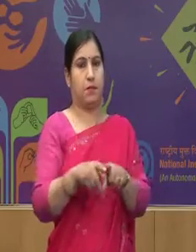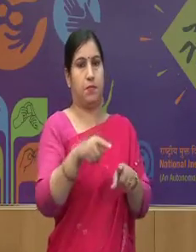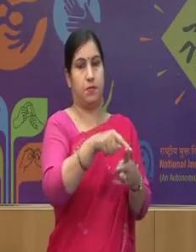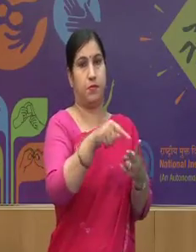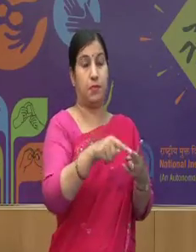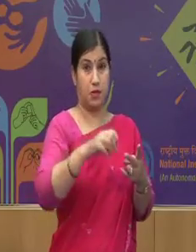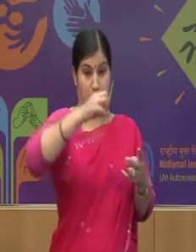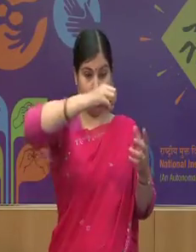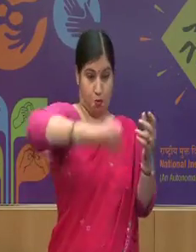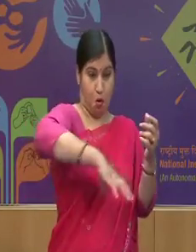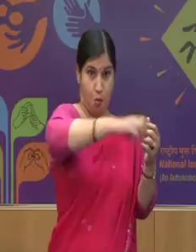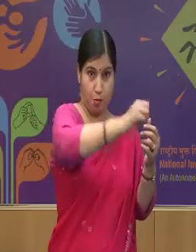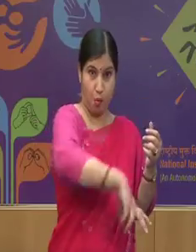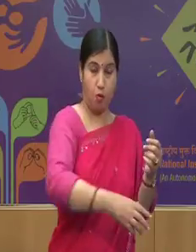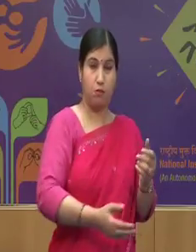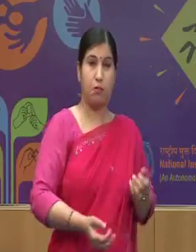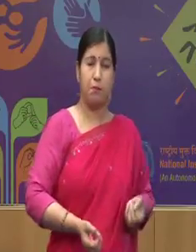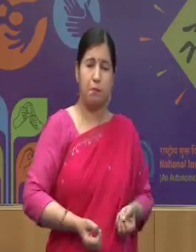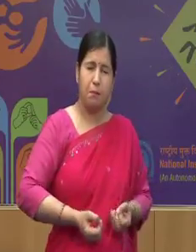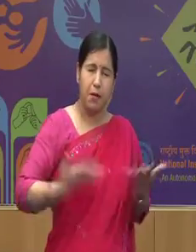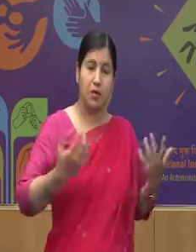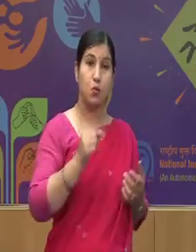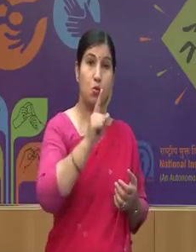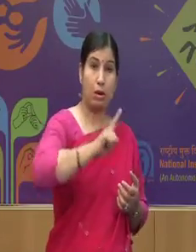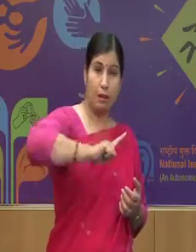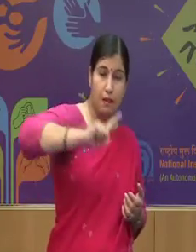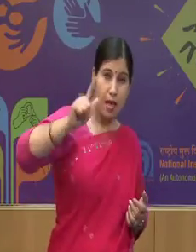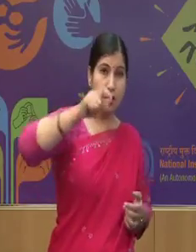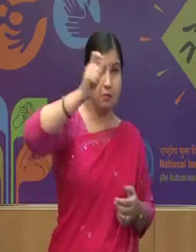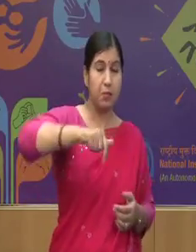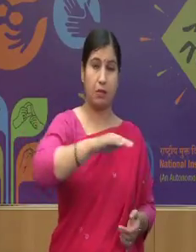In these bombings, more than 1 lakh people were killed,